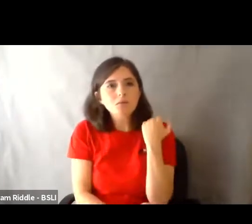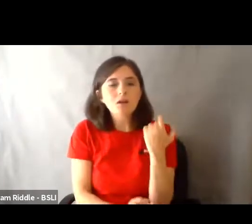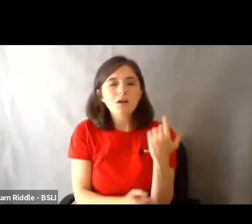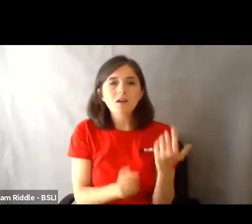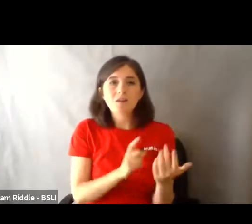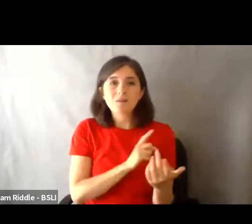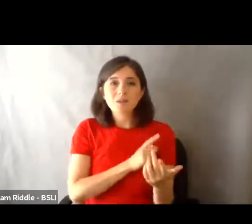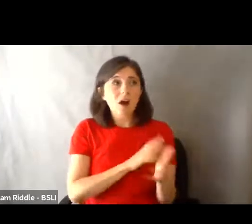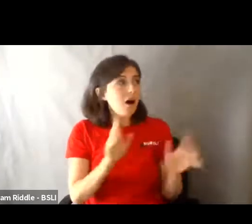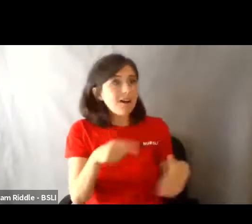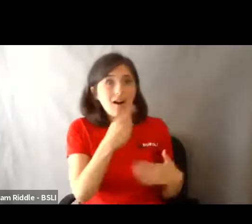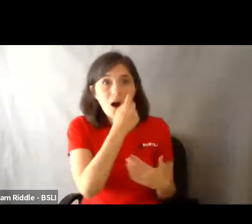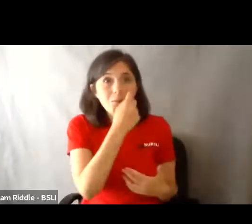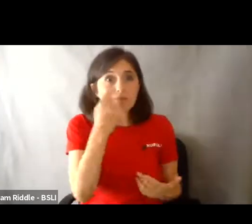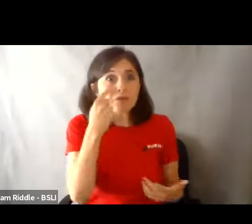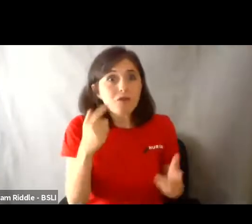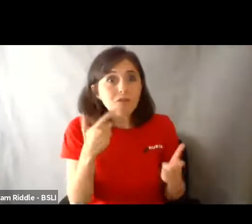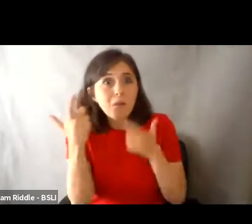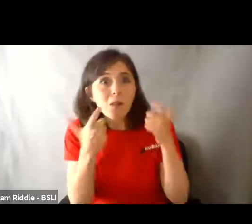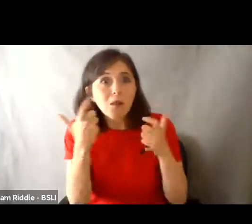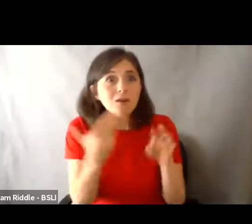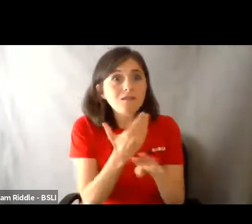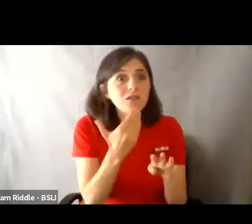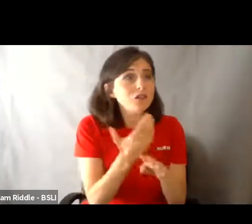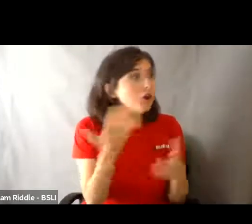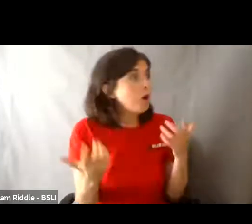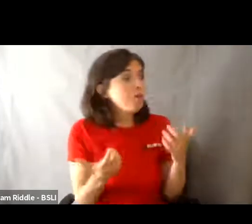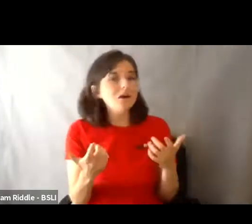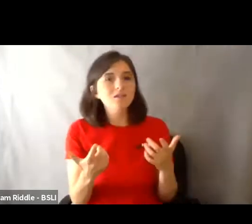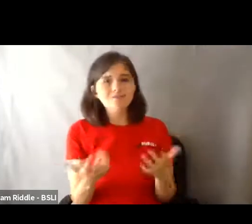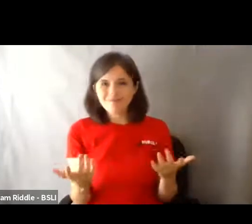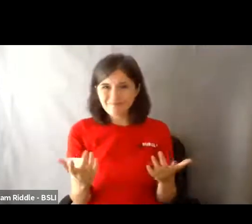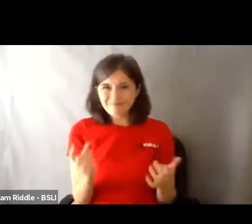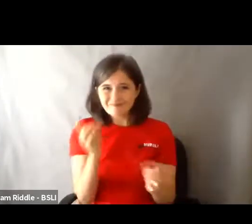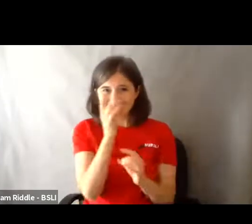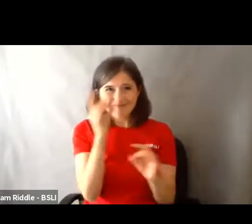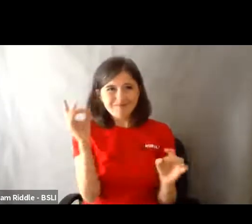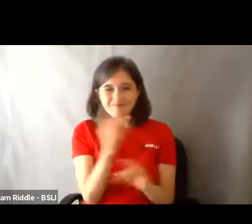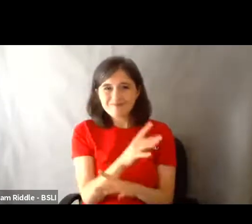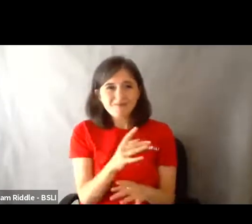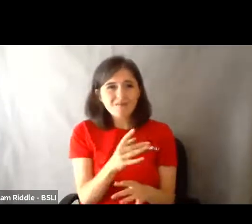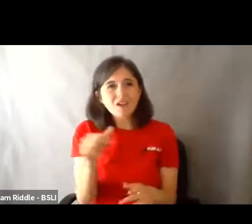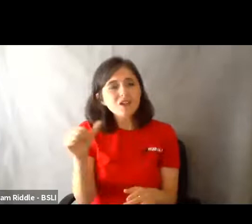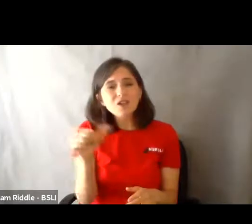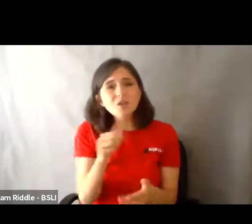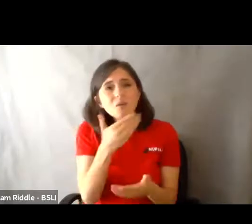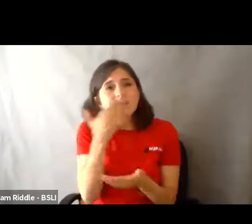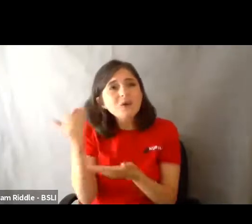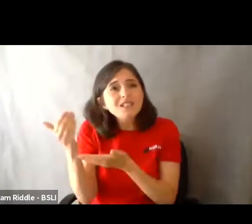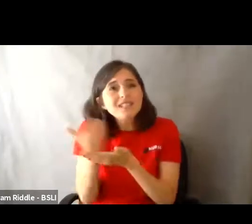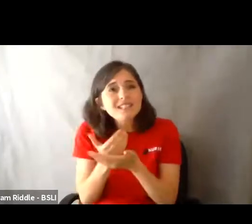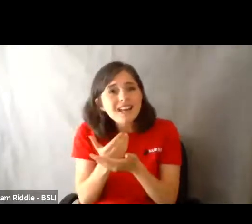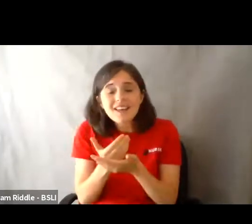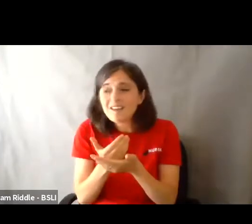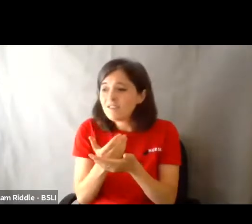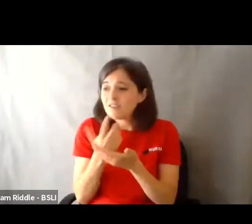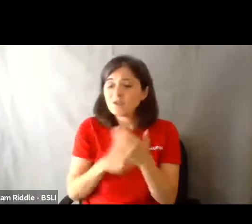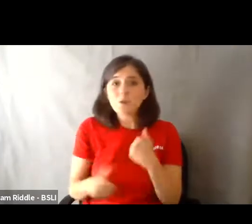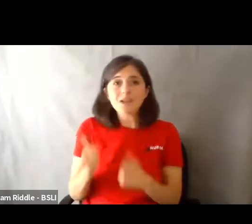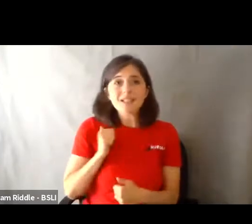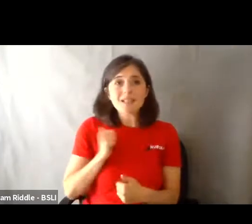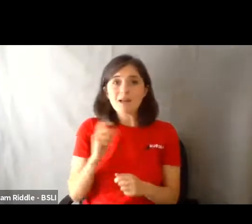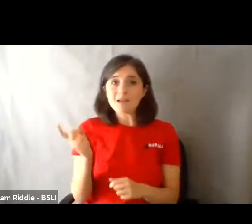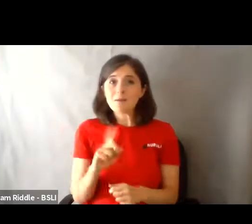looking for jobs that don't exist, is an absolute absurdity. It's unsafe for people to be going back to the job centres,